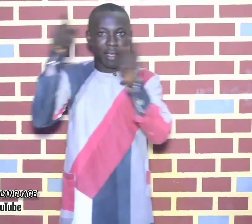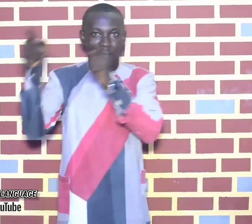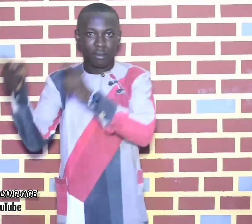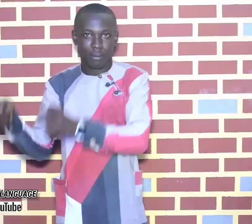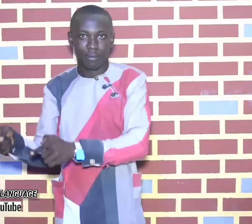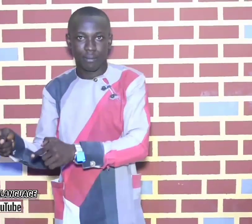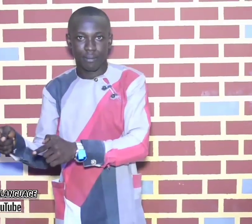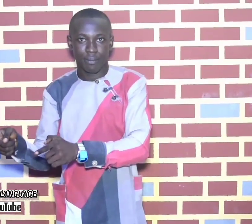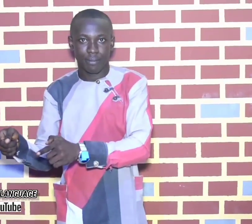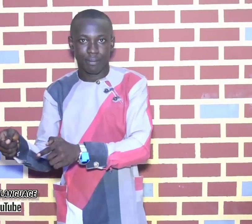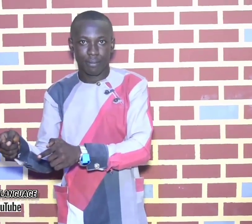last.